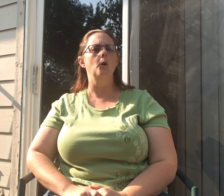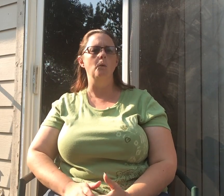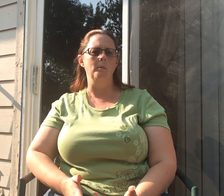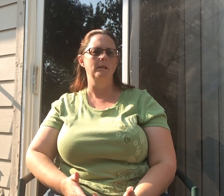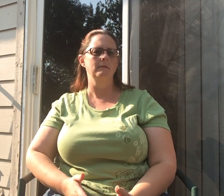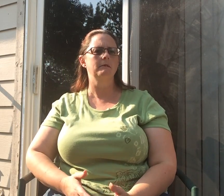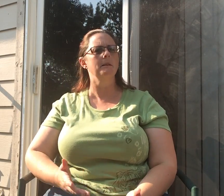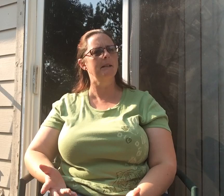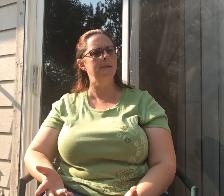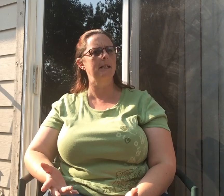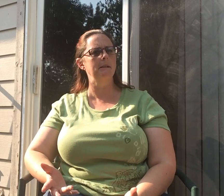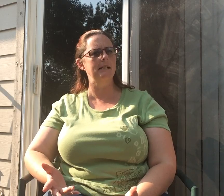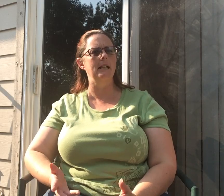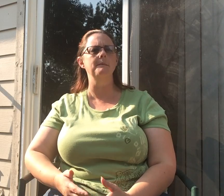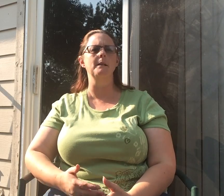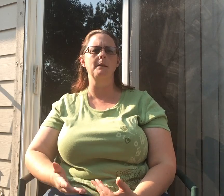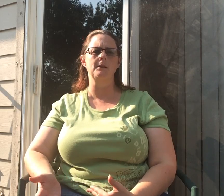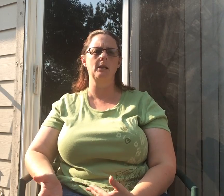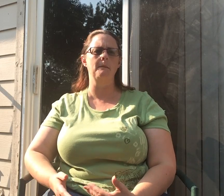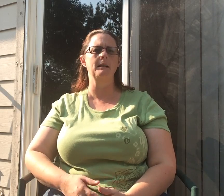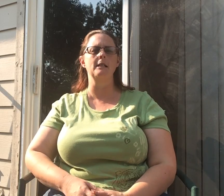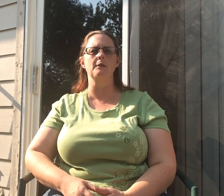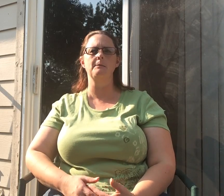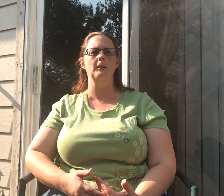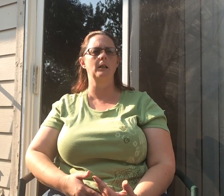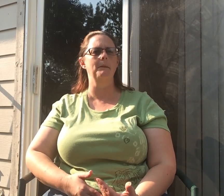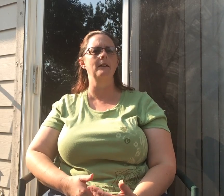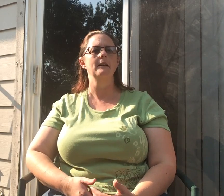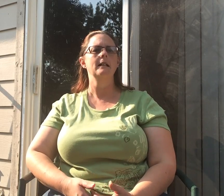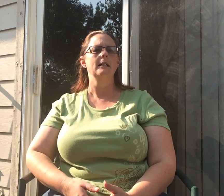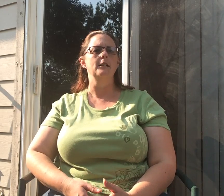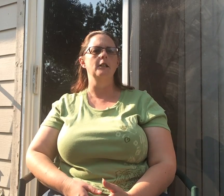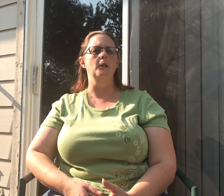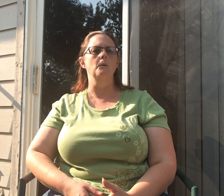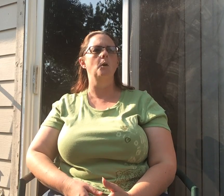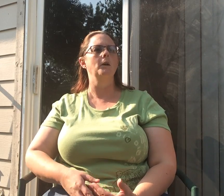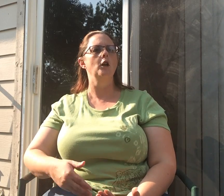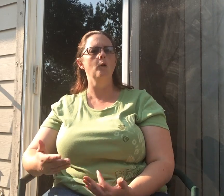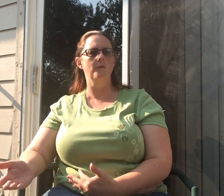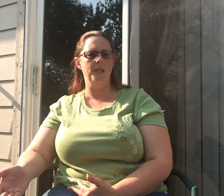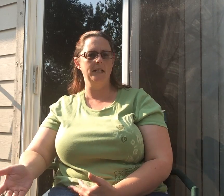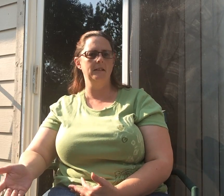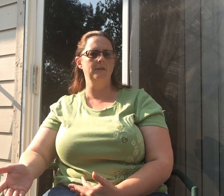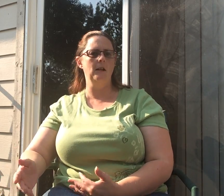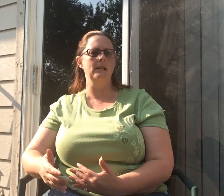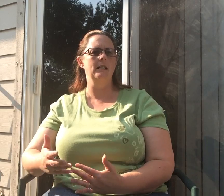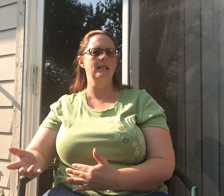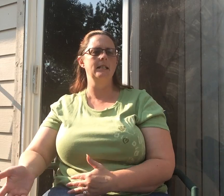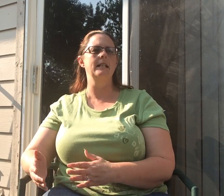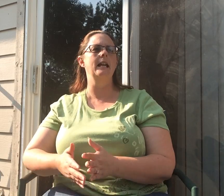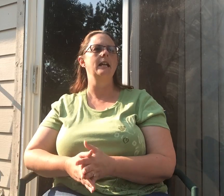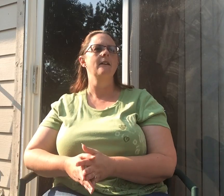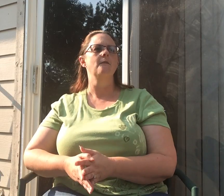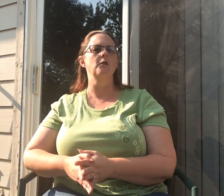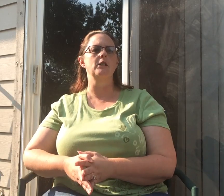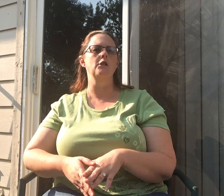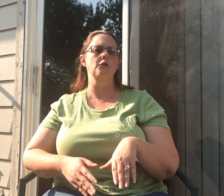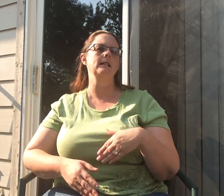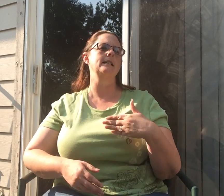home. Sometimes it can be the same, sometimes it can't, because you can talk about, you know, going home for the rest of the end of the day versus you're trying to sell